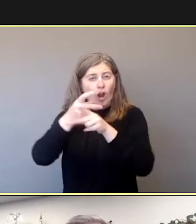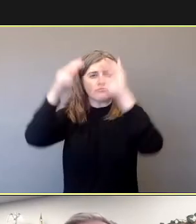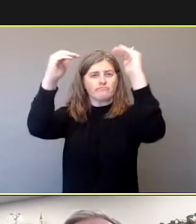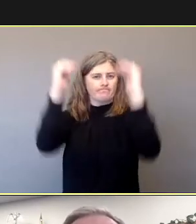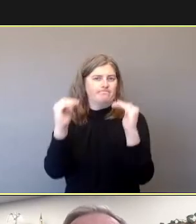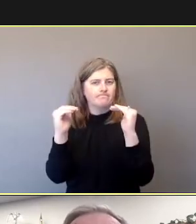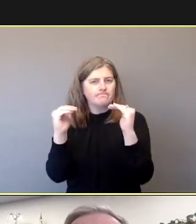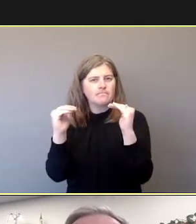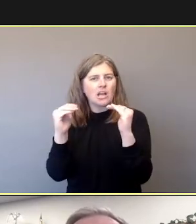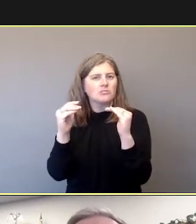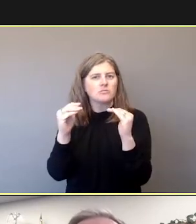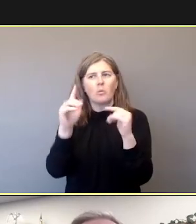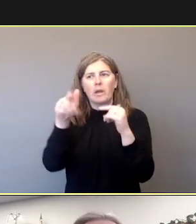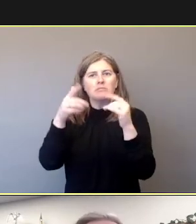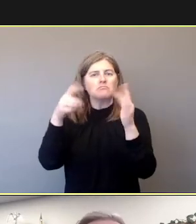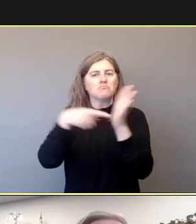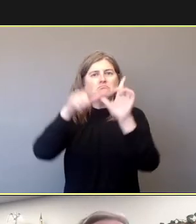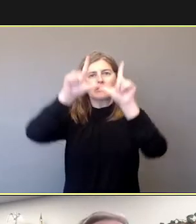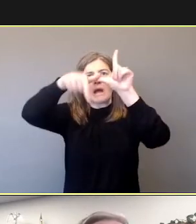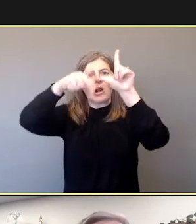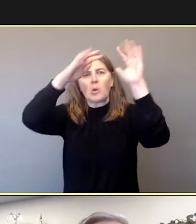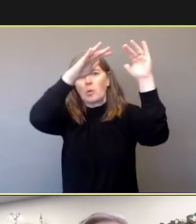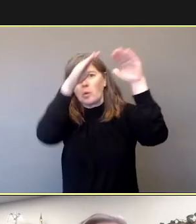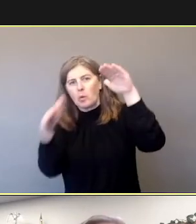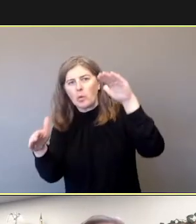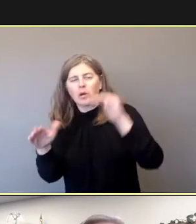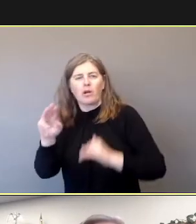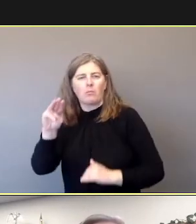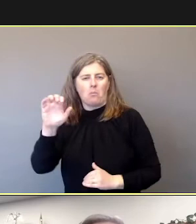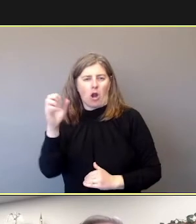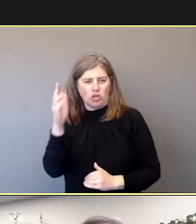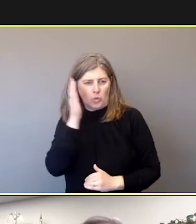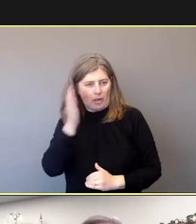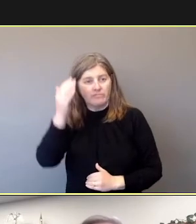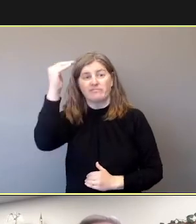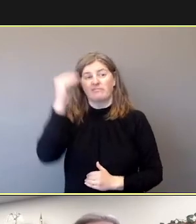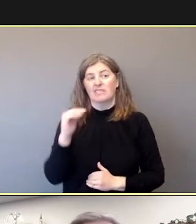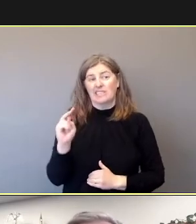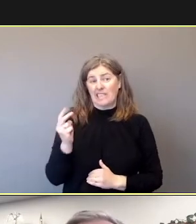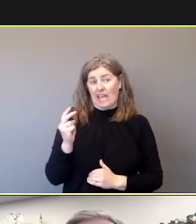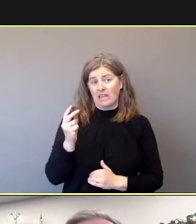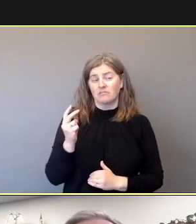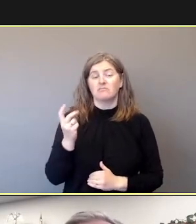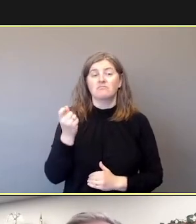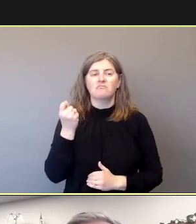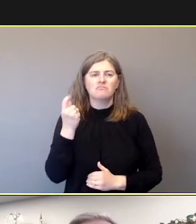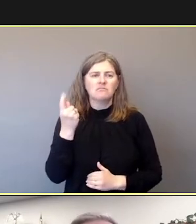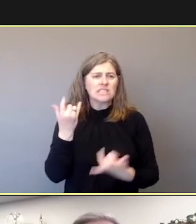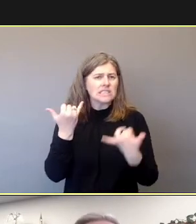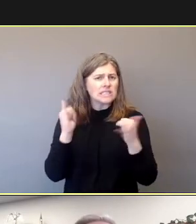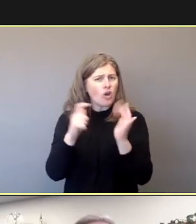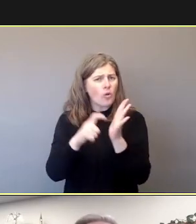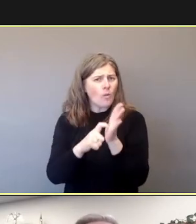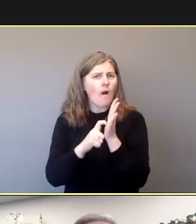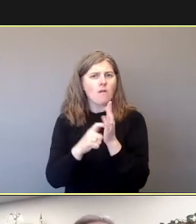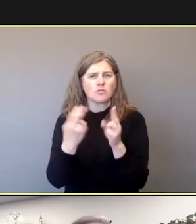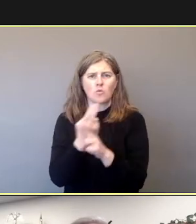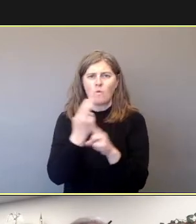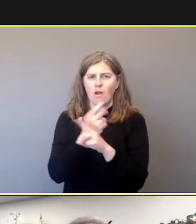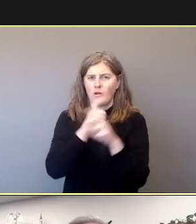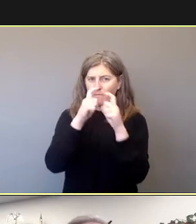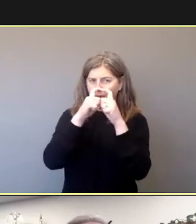just expire when it comes due in March. Second, it is still a requirement to wear a